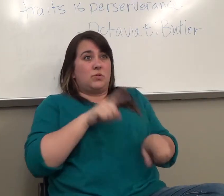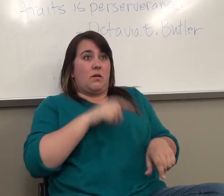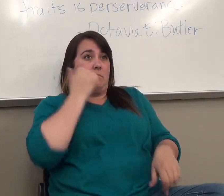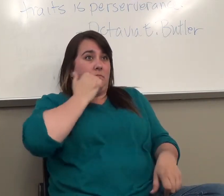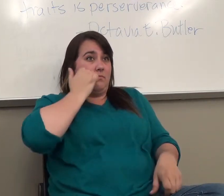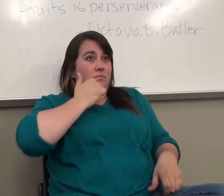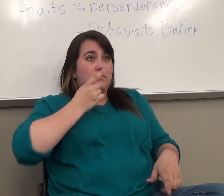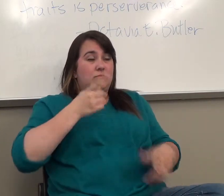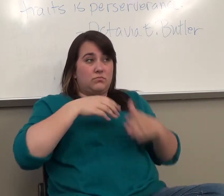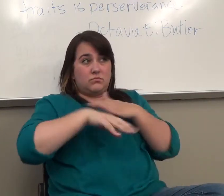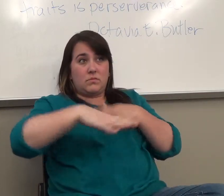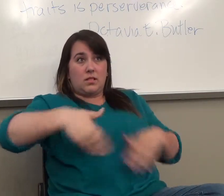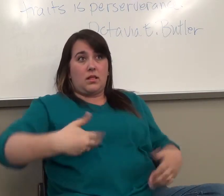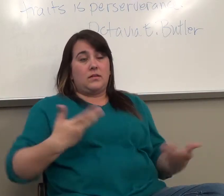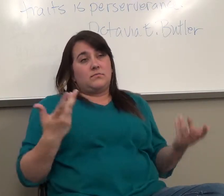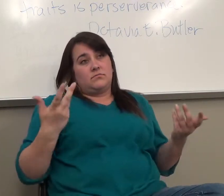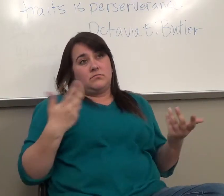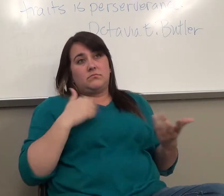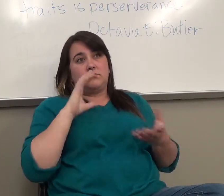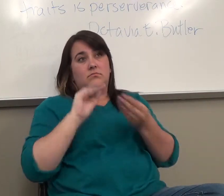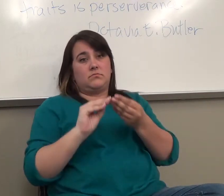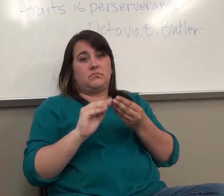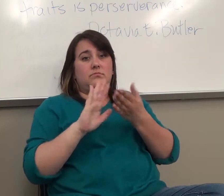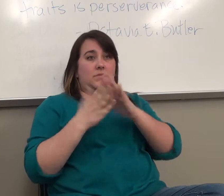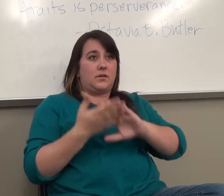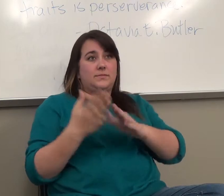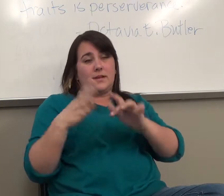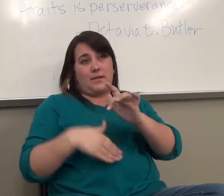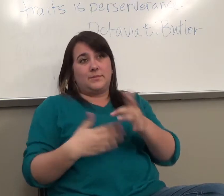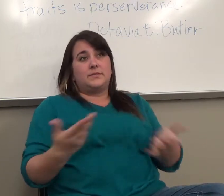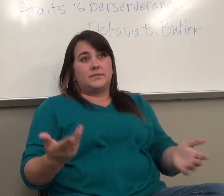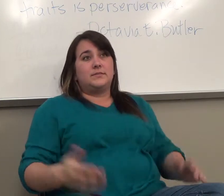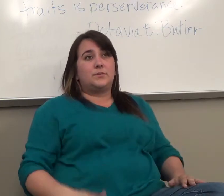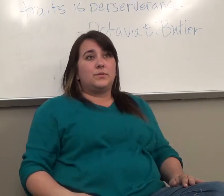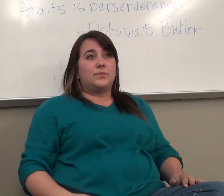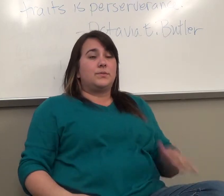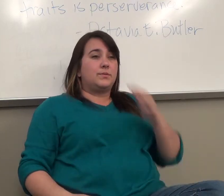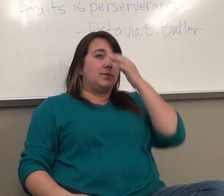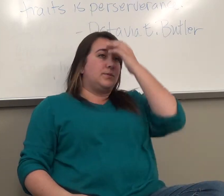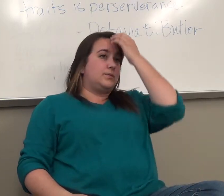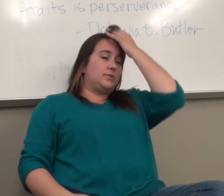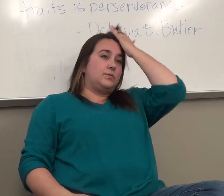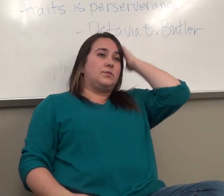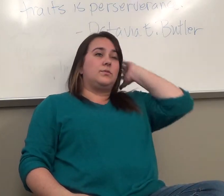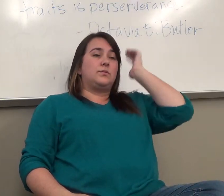getting tardies, you're gonna run up absences. Okay, so if that's a problem, you have a little note.